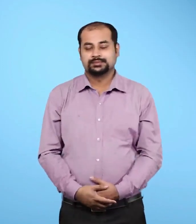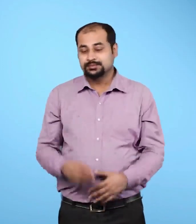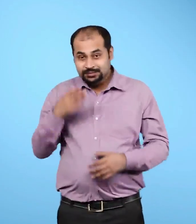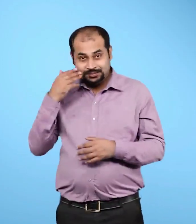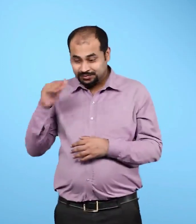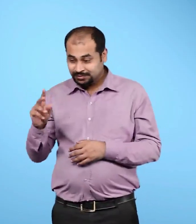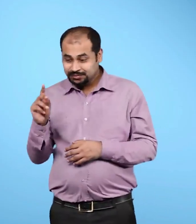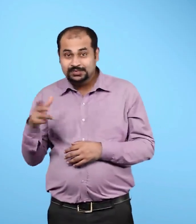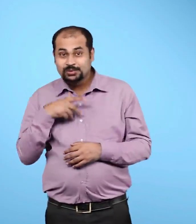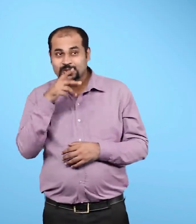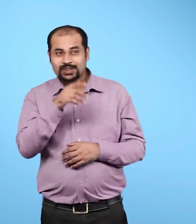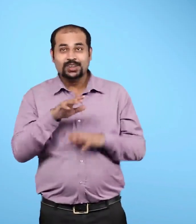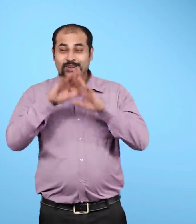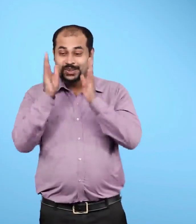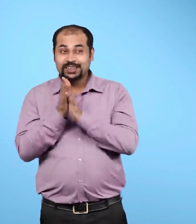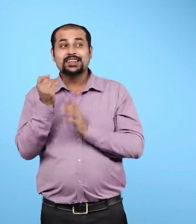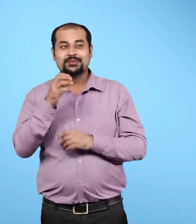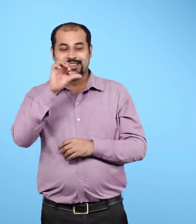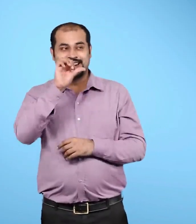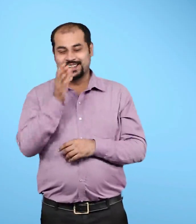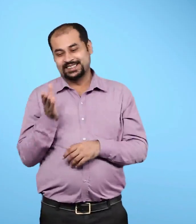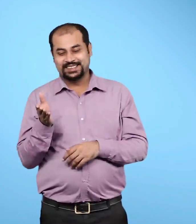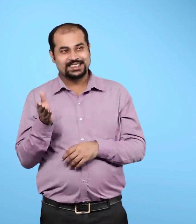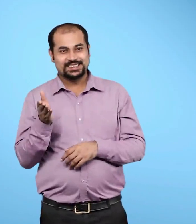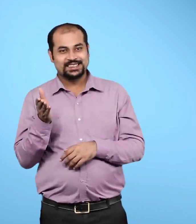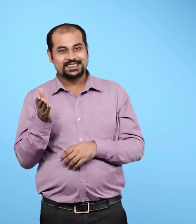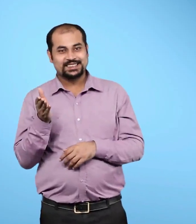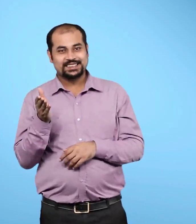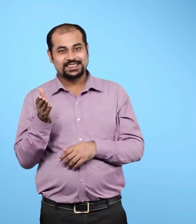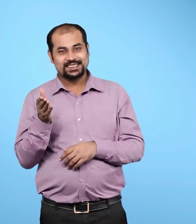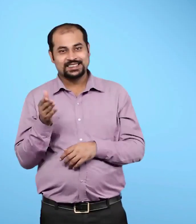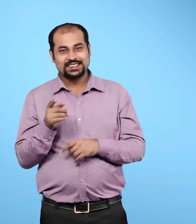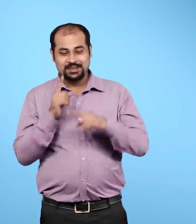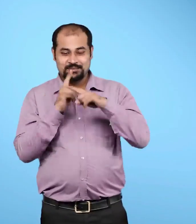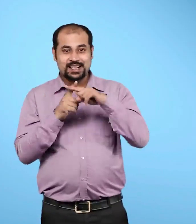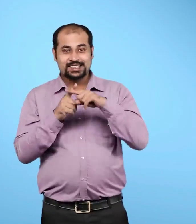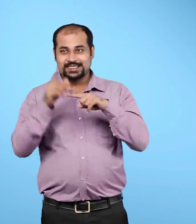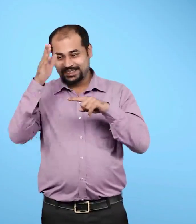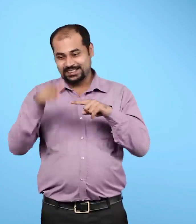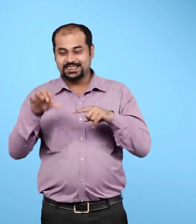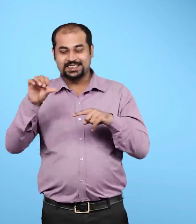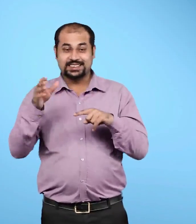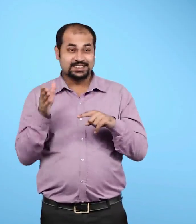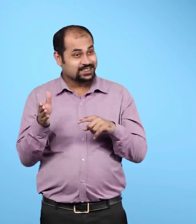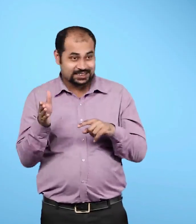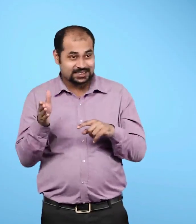Cat 1 is saying, there are 9 loose beads, so I write 9 in this